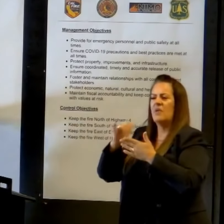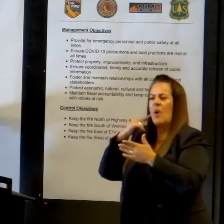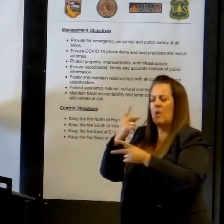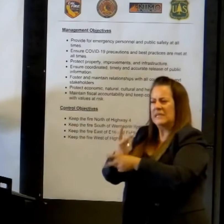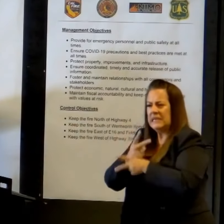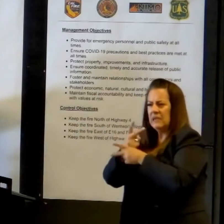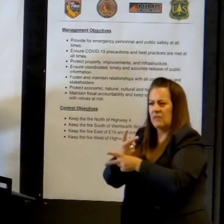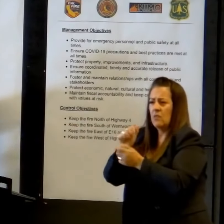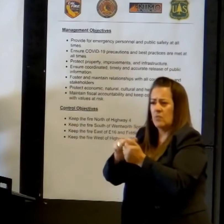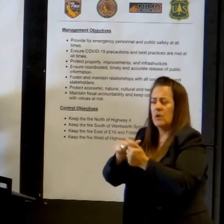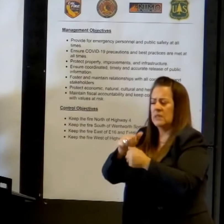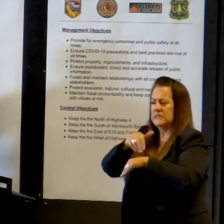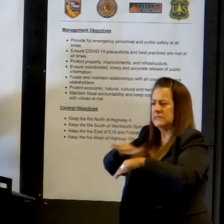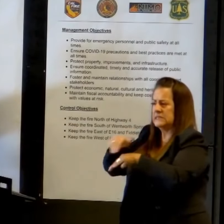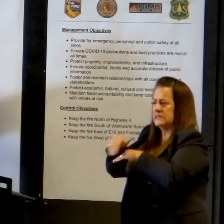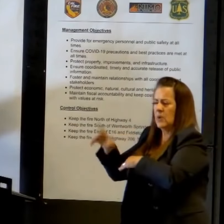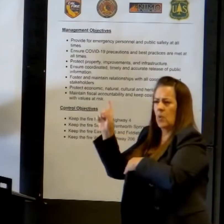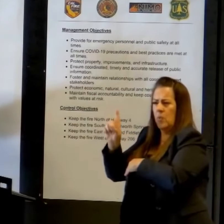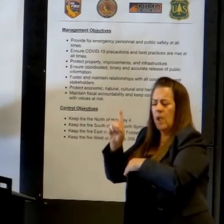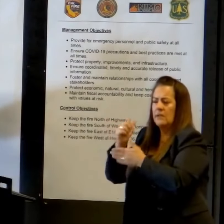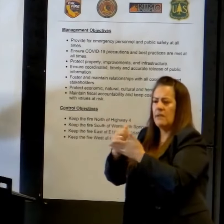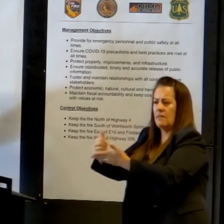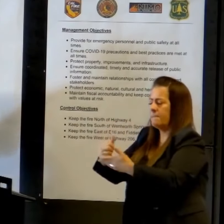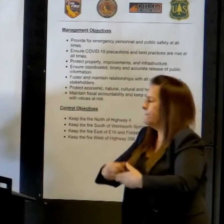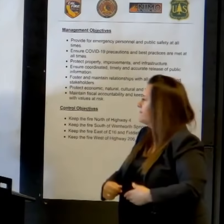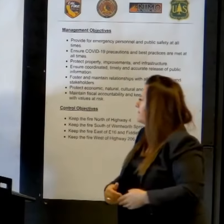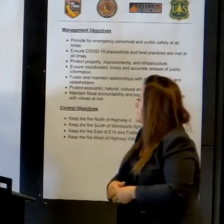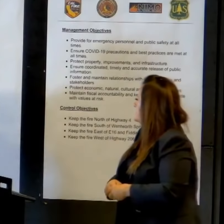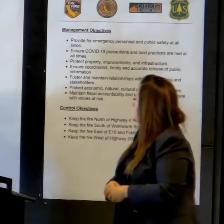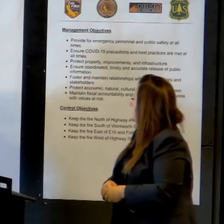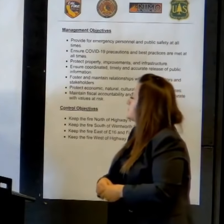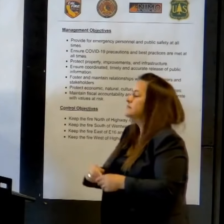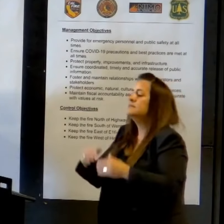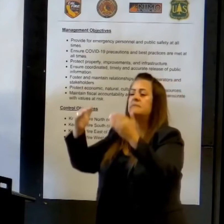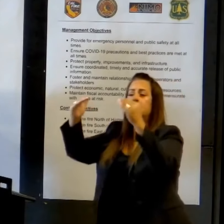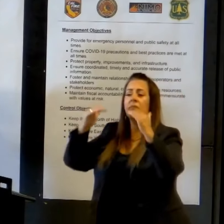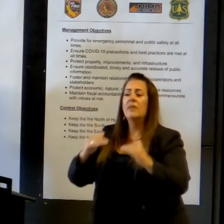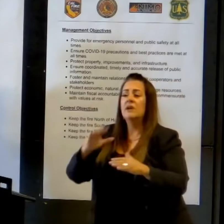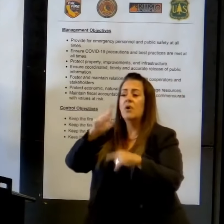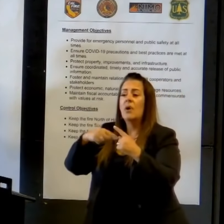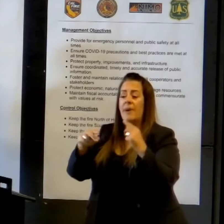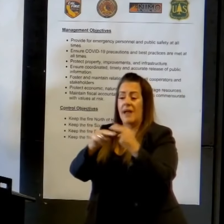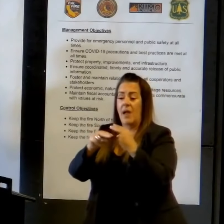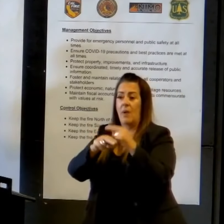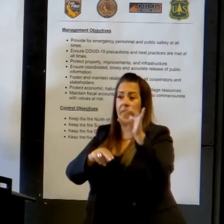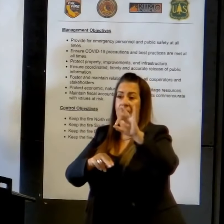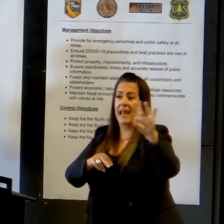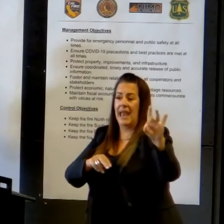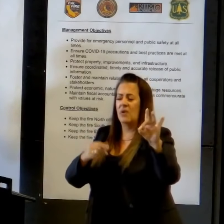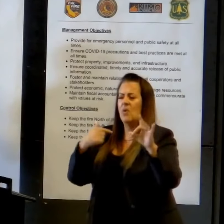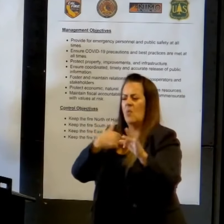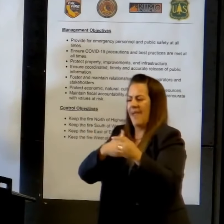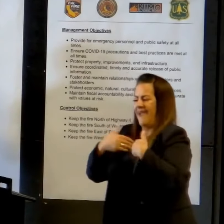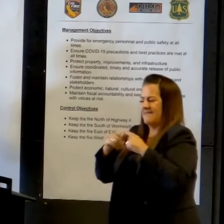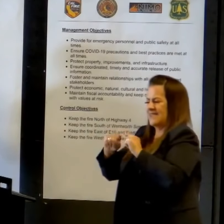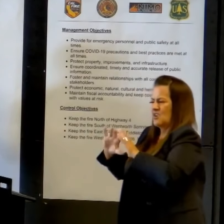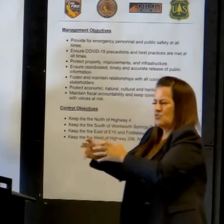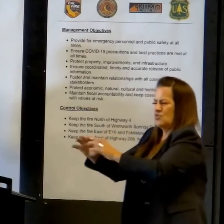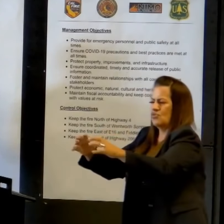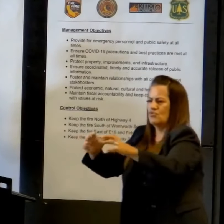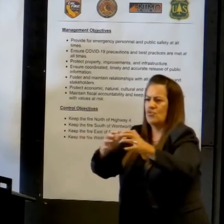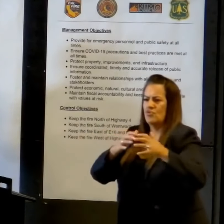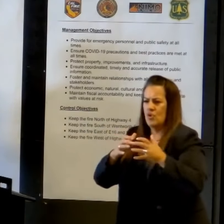As I come around down into Kirkwood, where the fire had slopped across Highway 88, we've got some hotshot crews and multiple engines